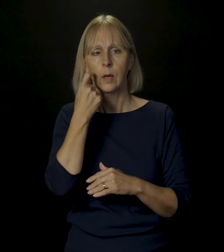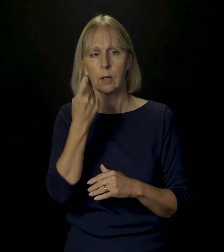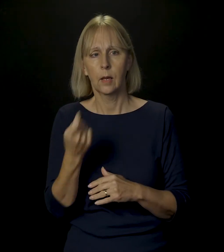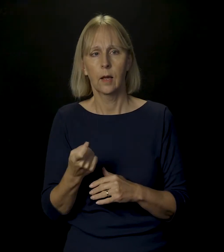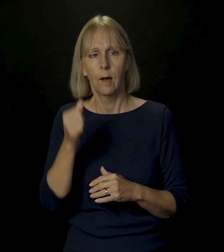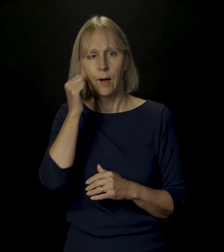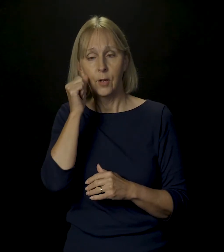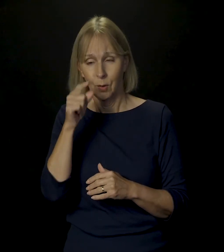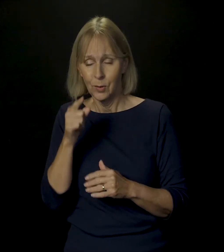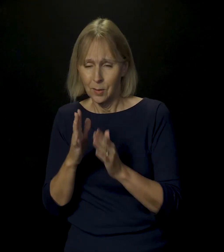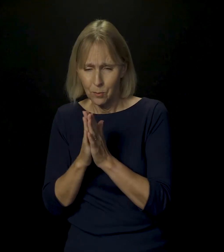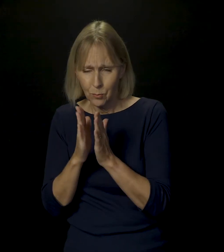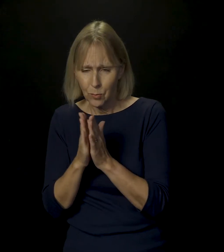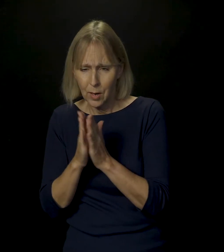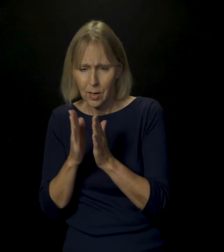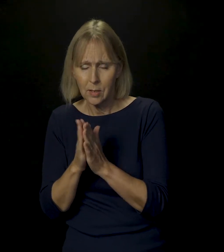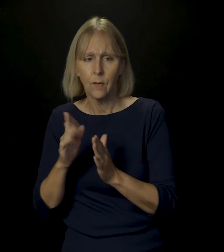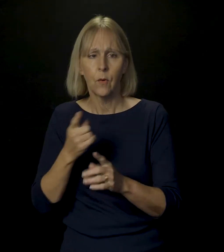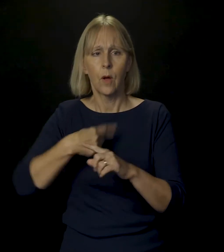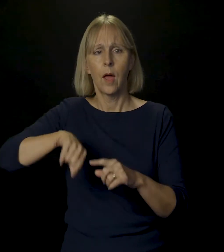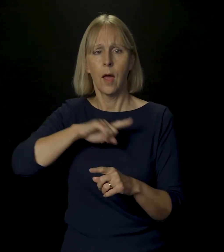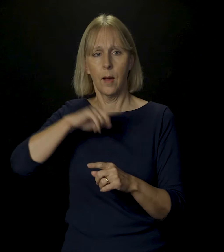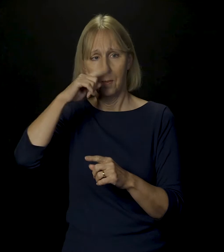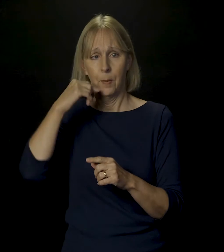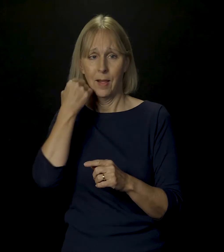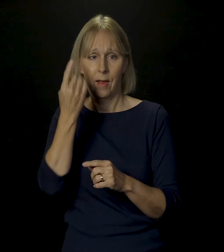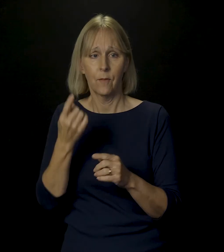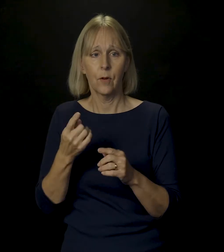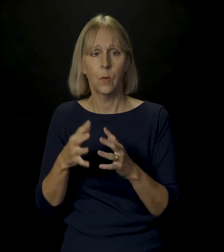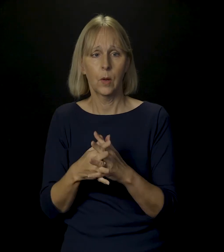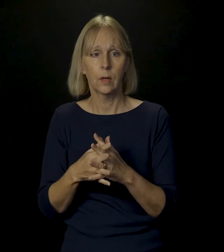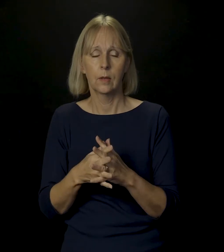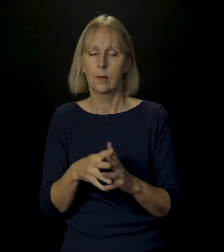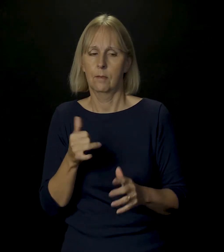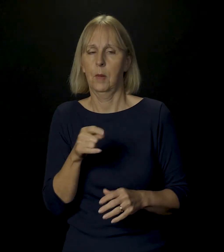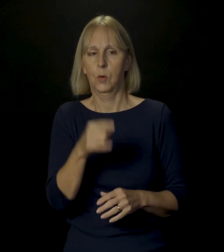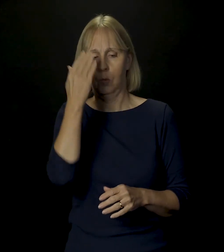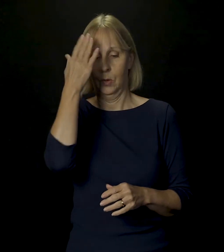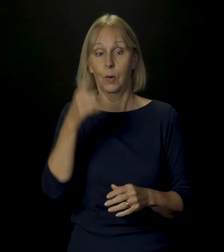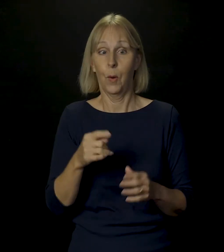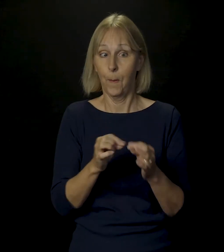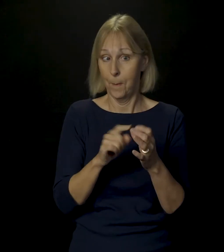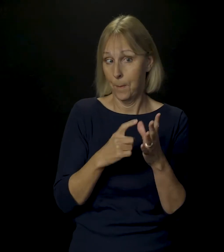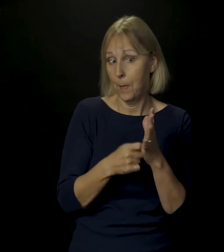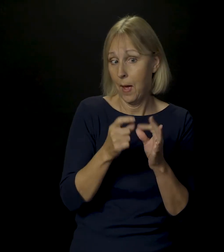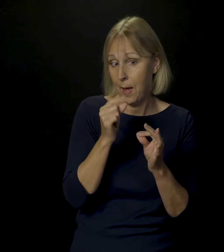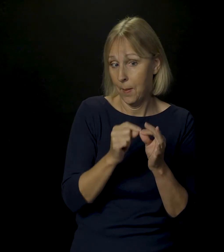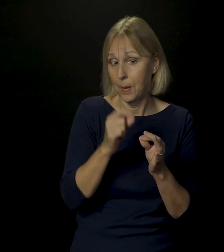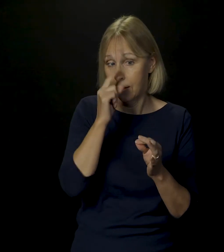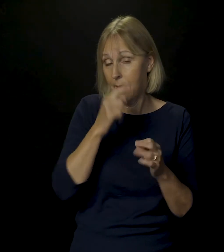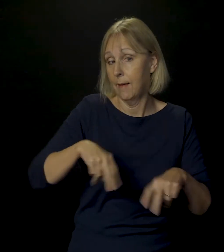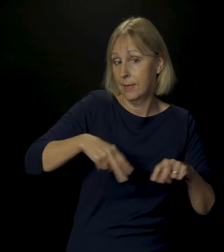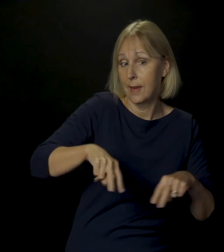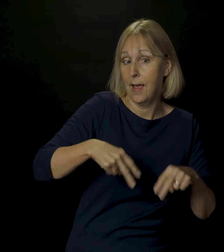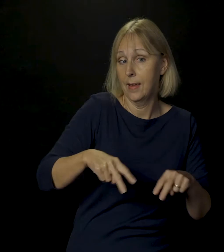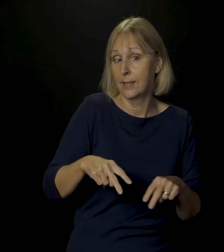Food Bank Each Tuesday Many of you May not be aware Of Barb's Amazing dancing Skills If you come Down on a Tuesday You just Might see Them